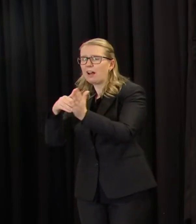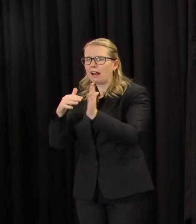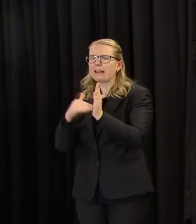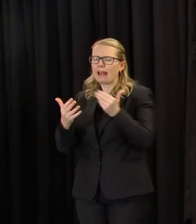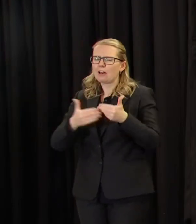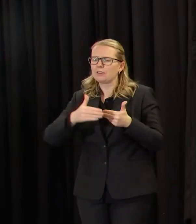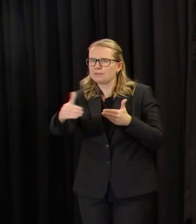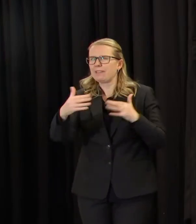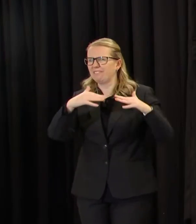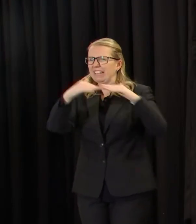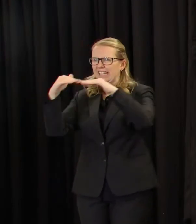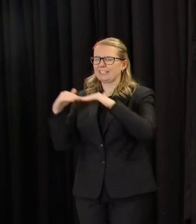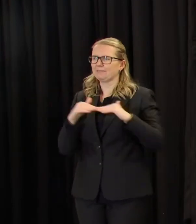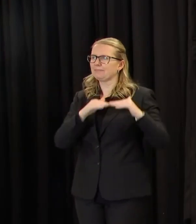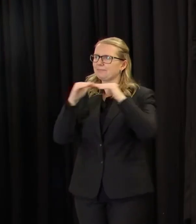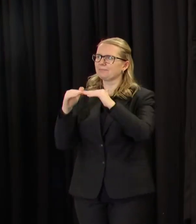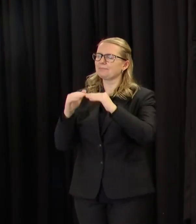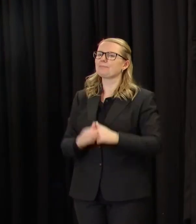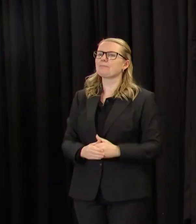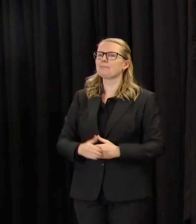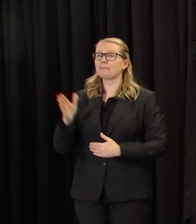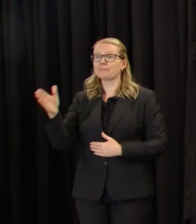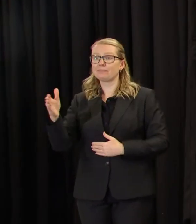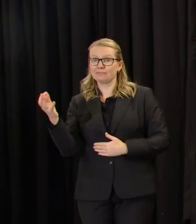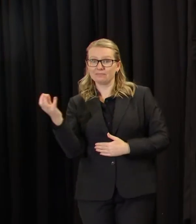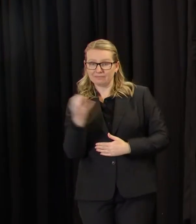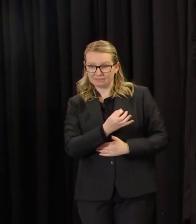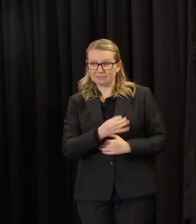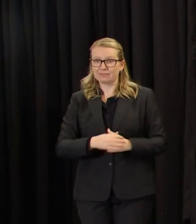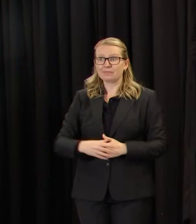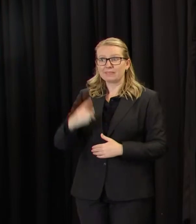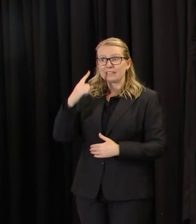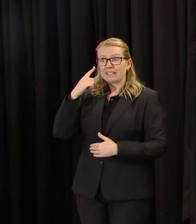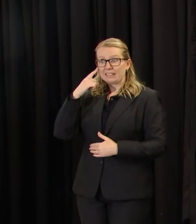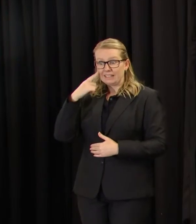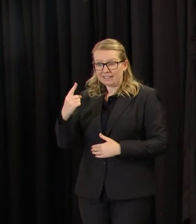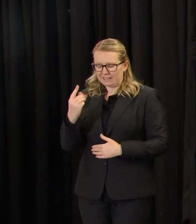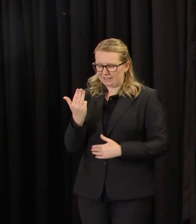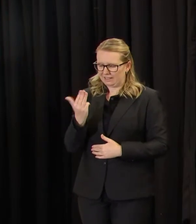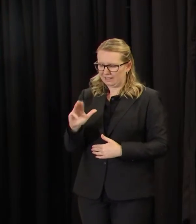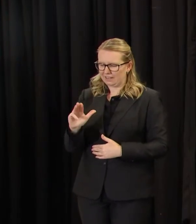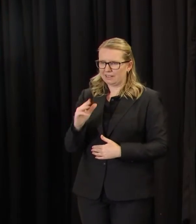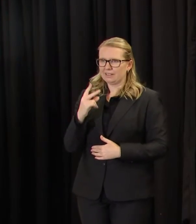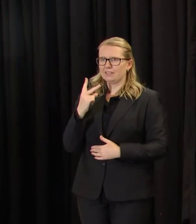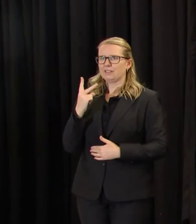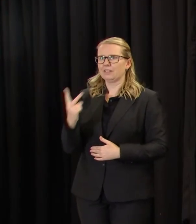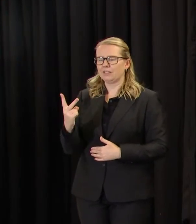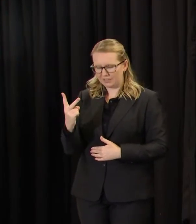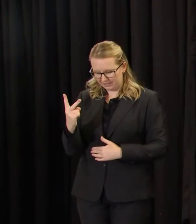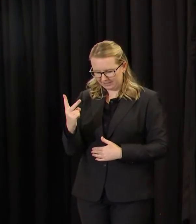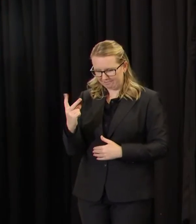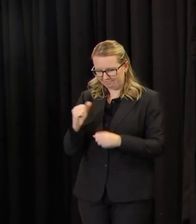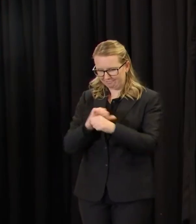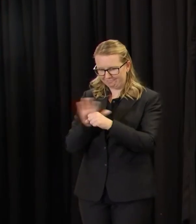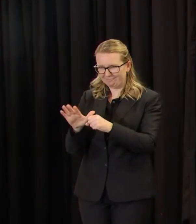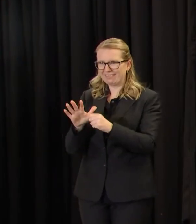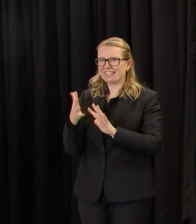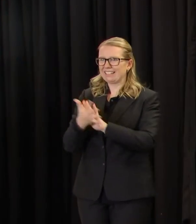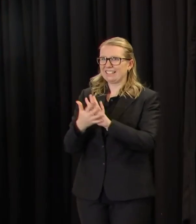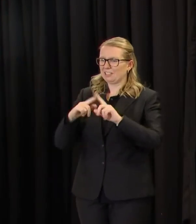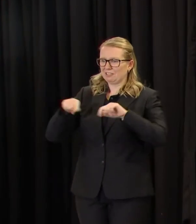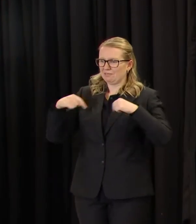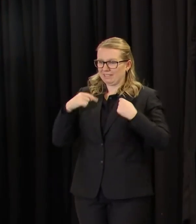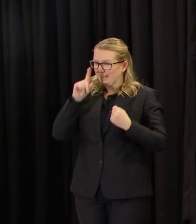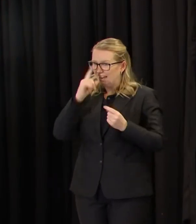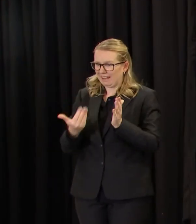this morning, I think it was a pretty collective sigh from Victorians to see 92. Yeah. This far into lockdown, there's no room really to go harder than what we are right